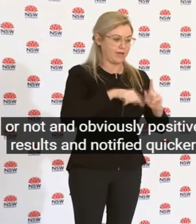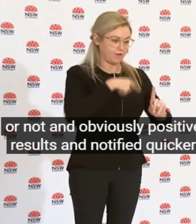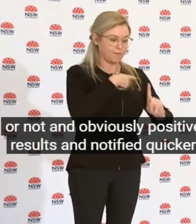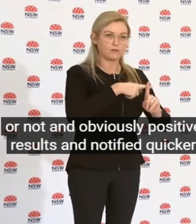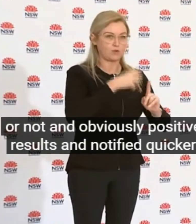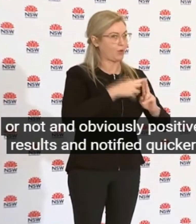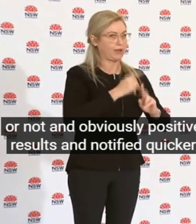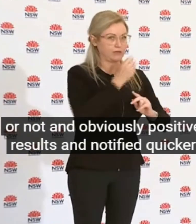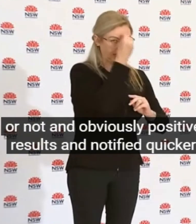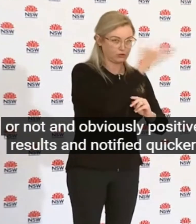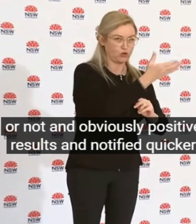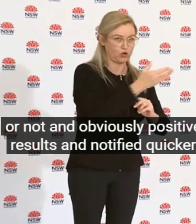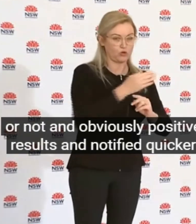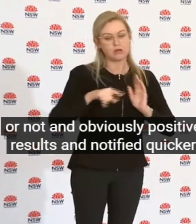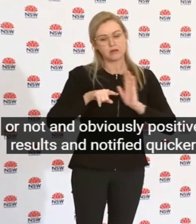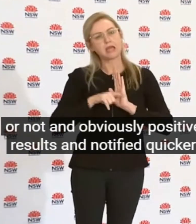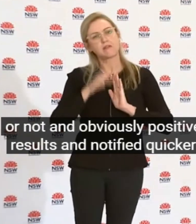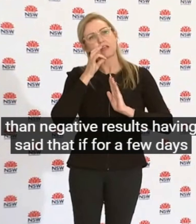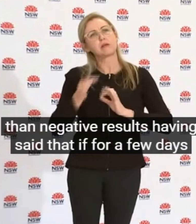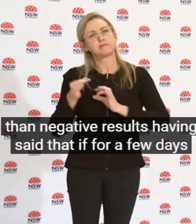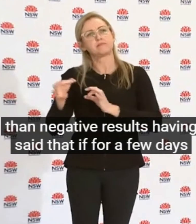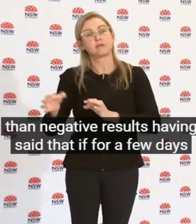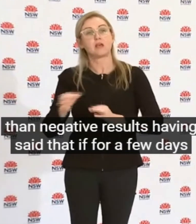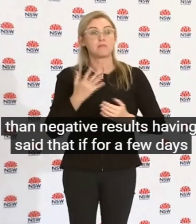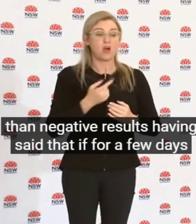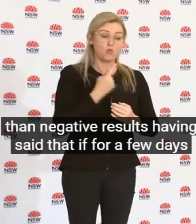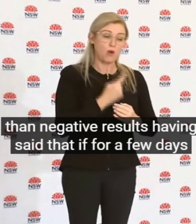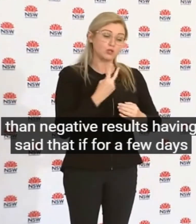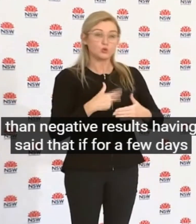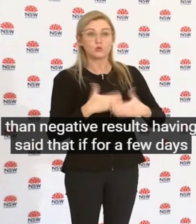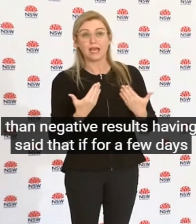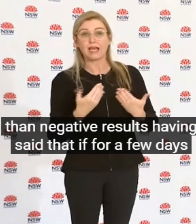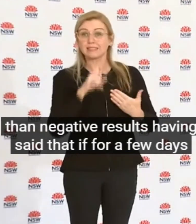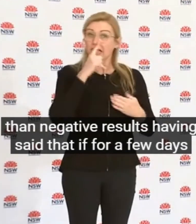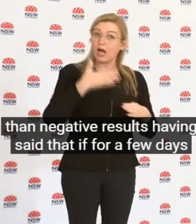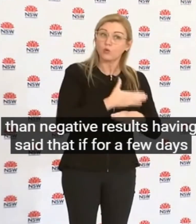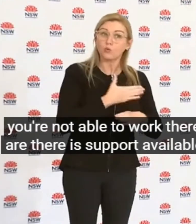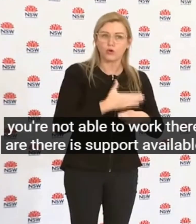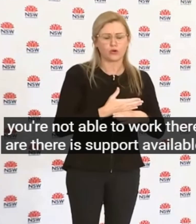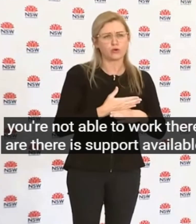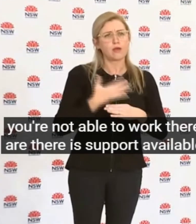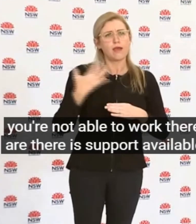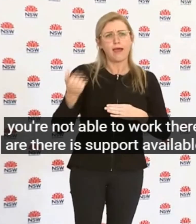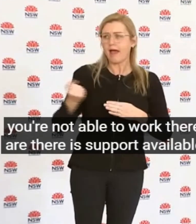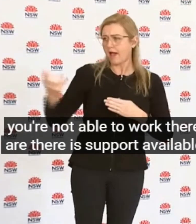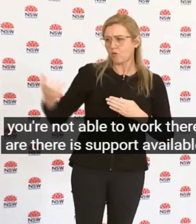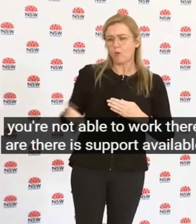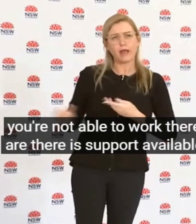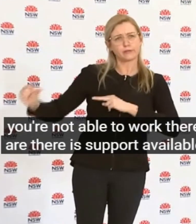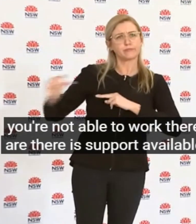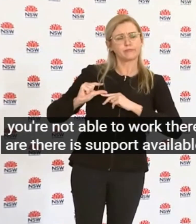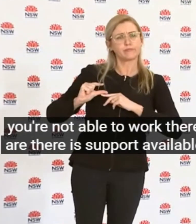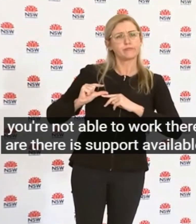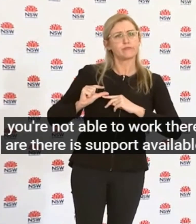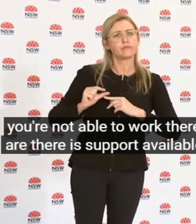that, if for a few days you're not able to work, there is support available, and whether it's through local support we're